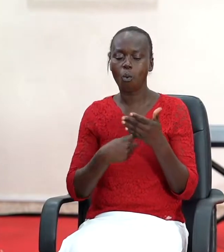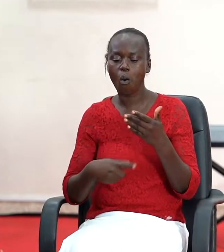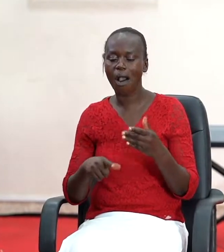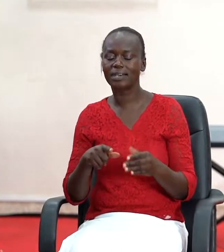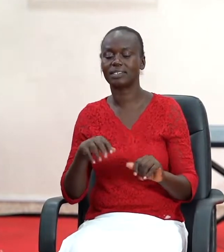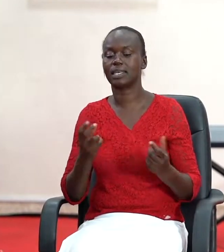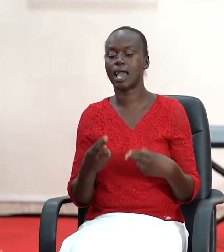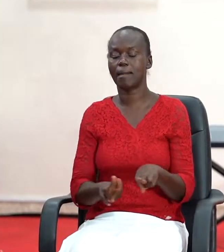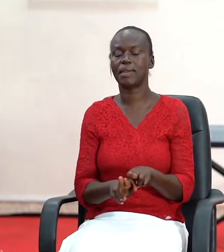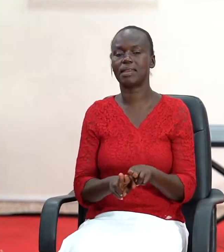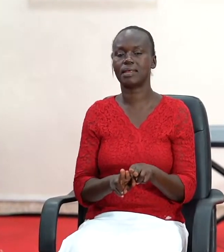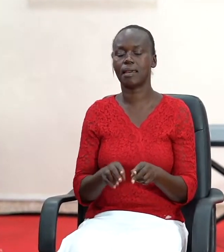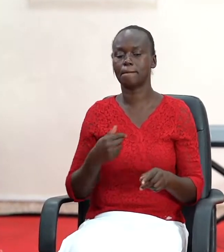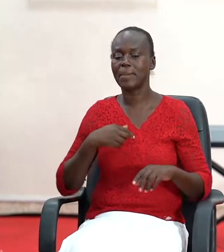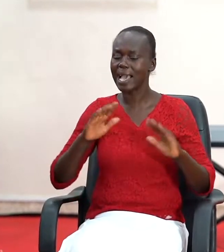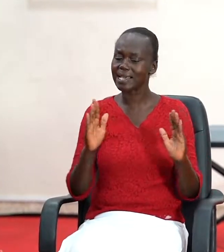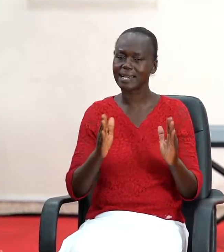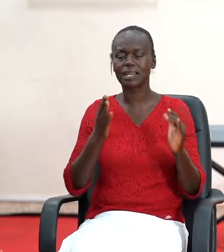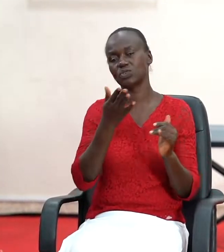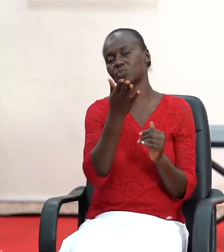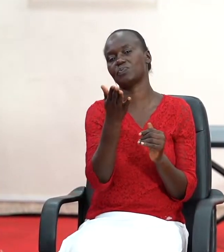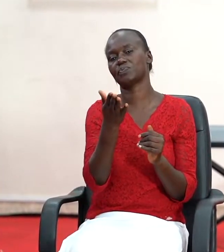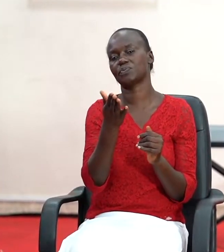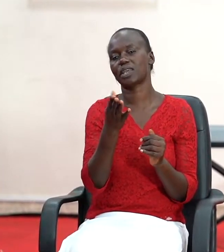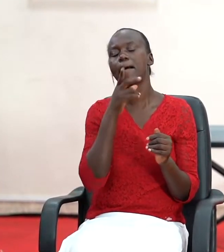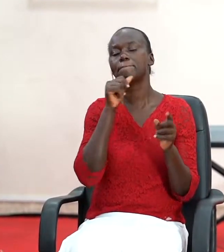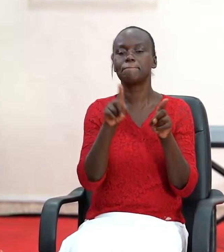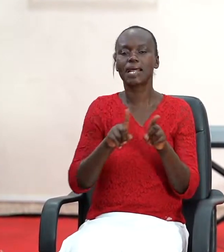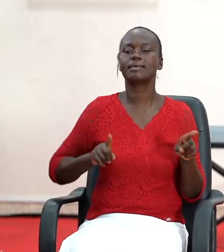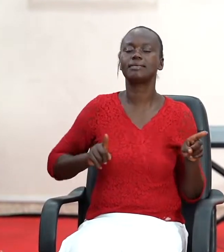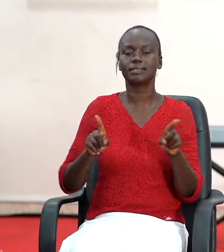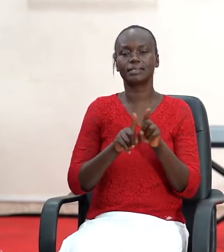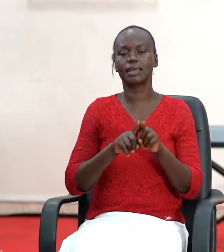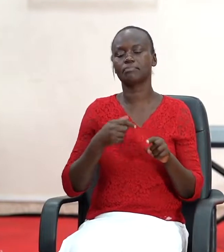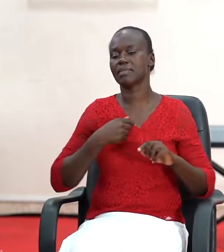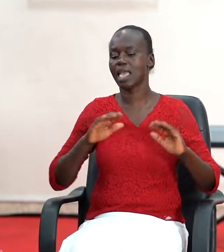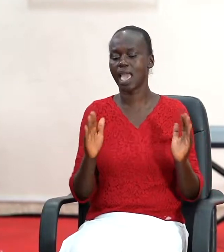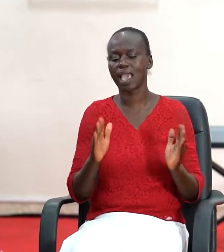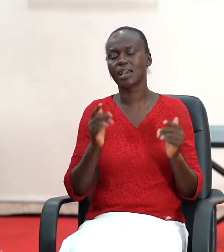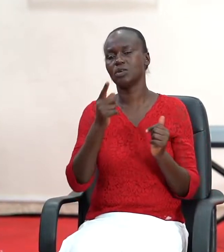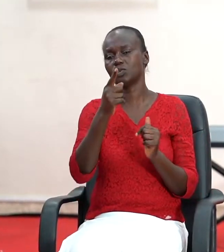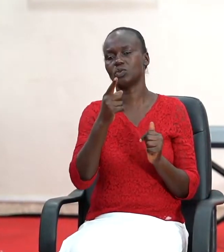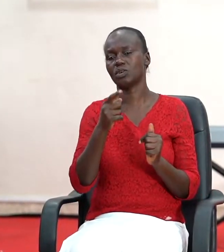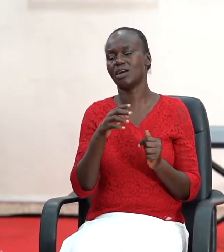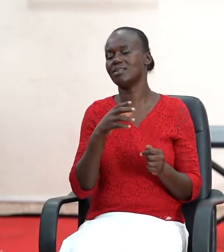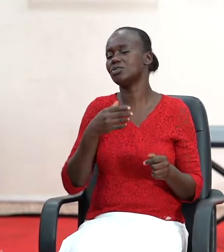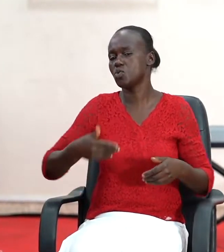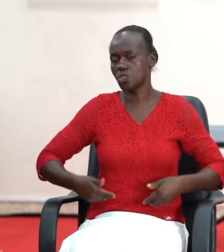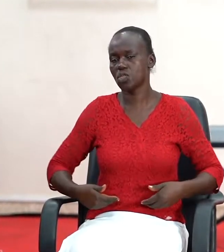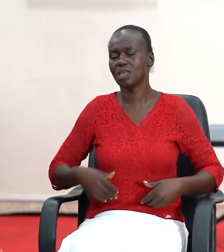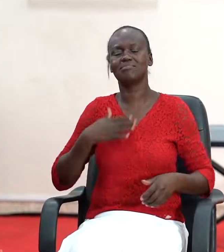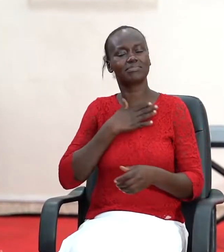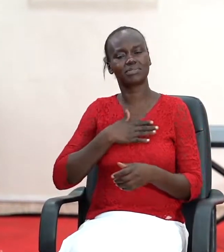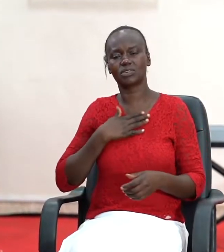But I urge you, my brothers, my sisters, I urge you that you should